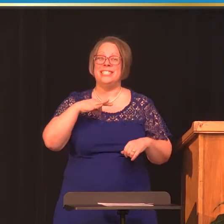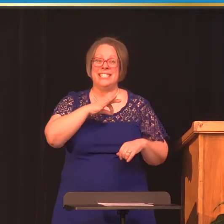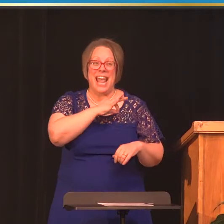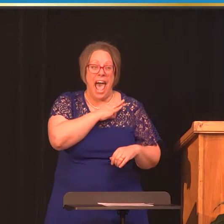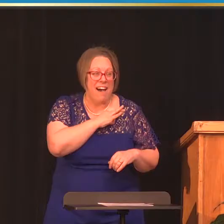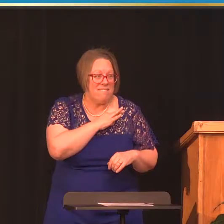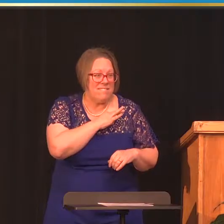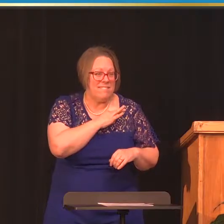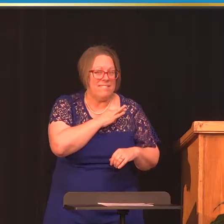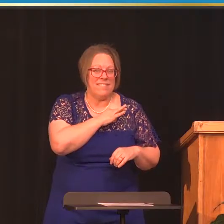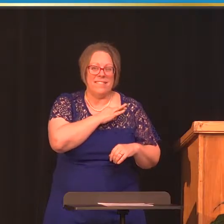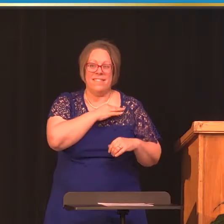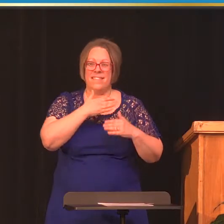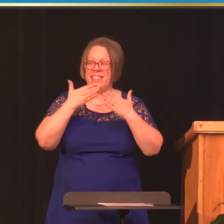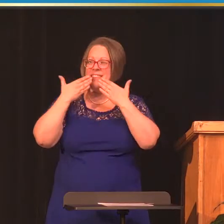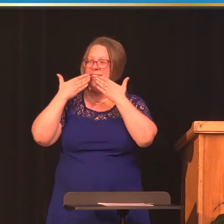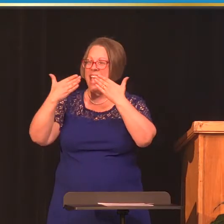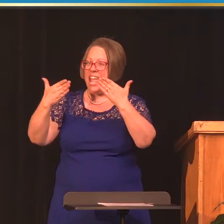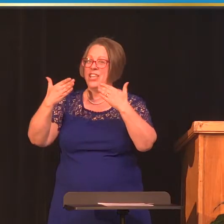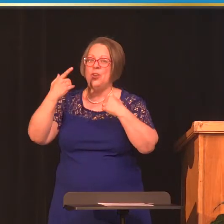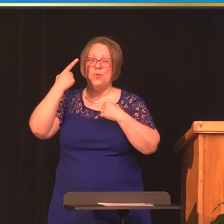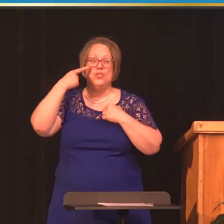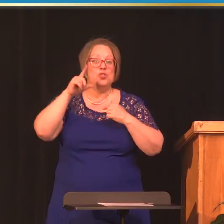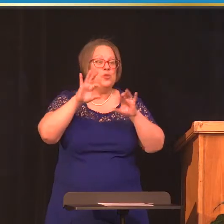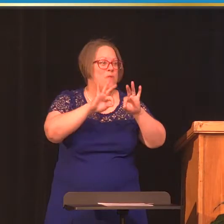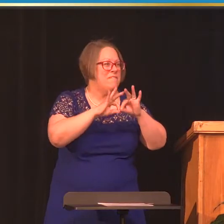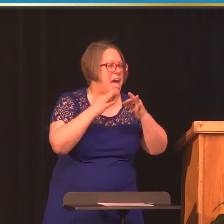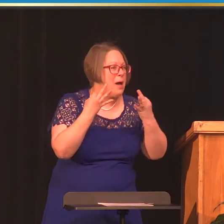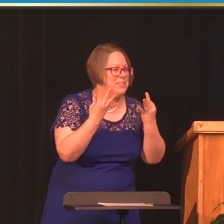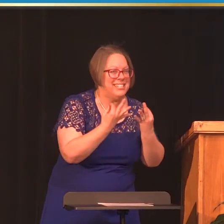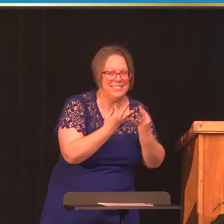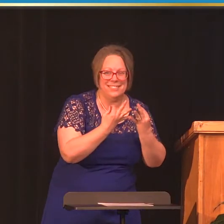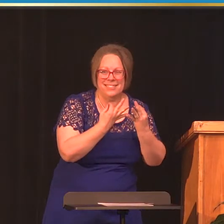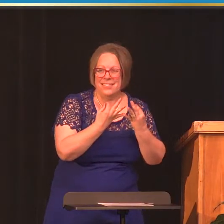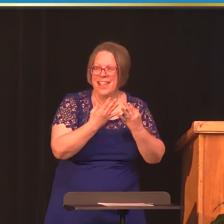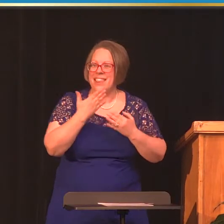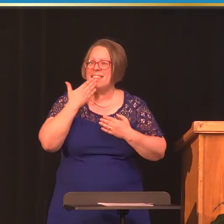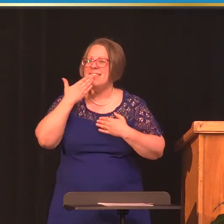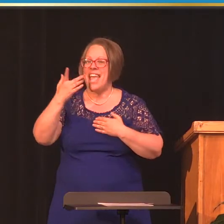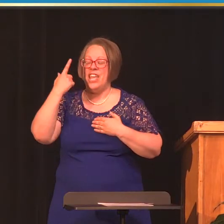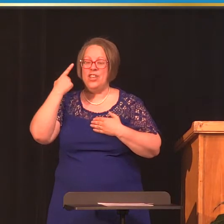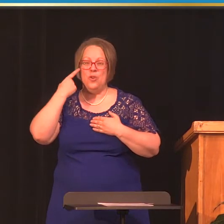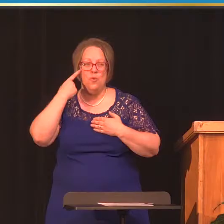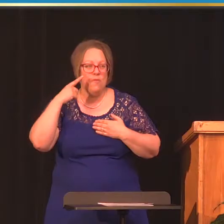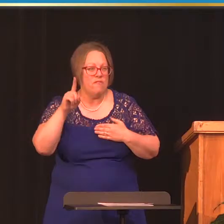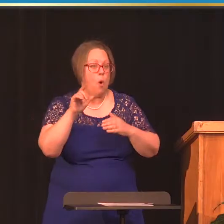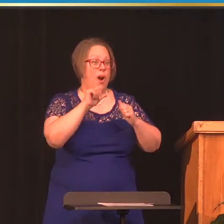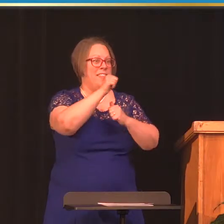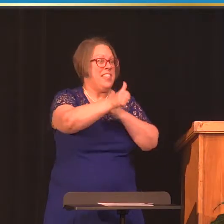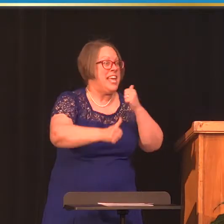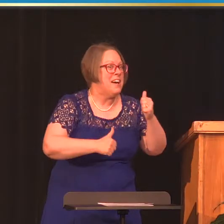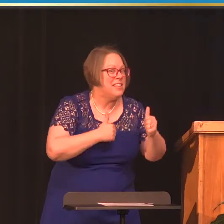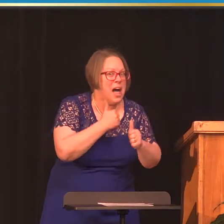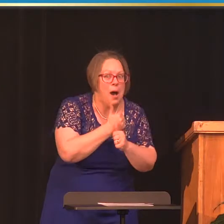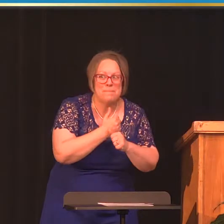Thank you to our staff. Thank you to our families. Thank you to